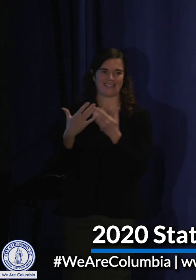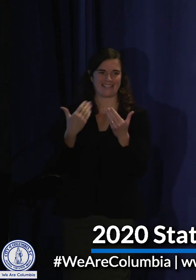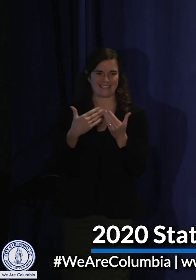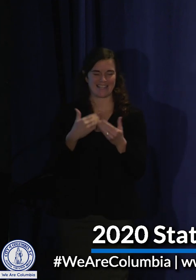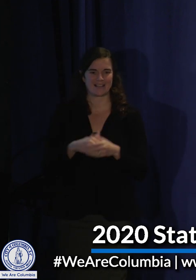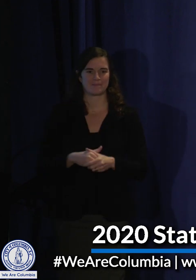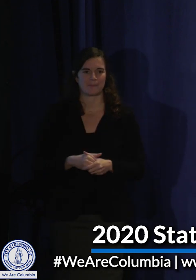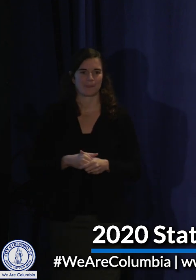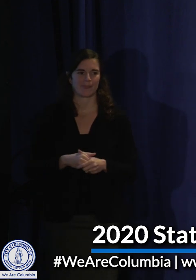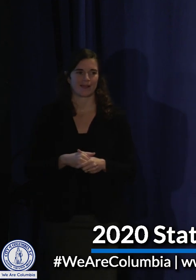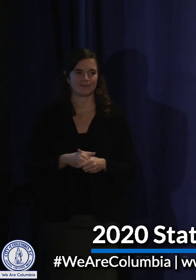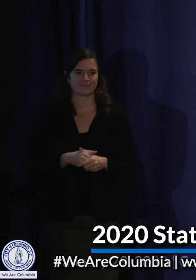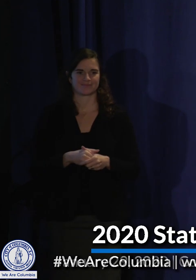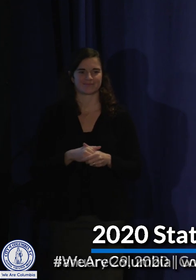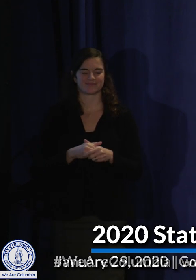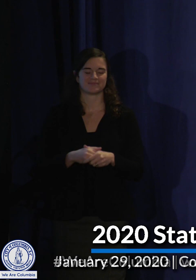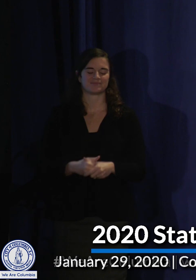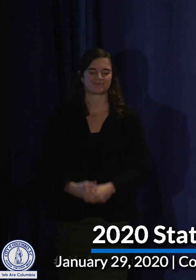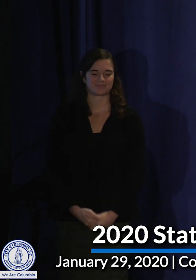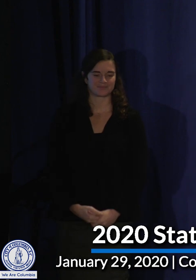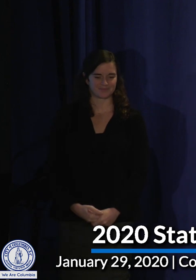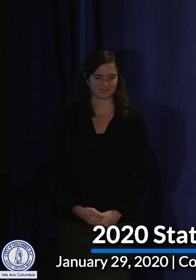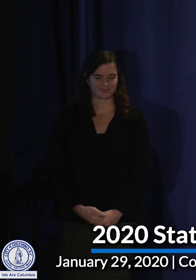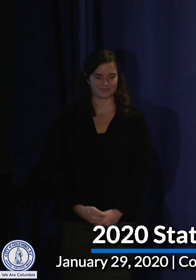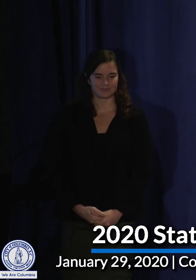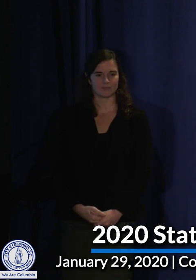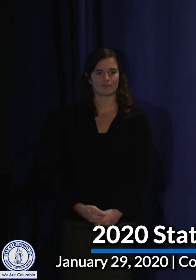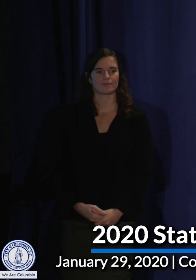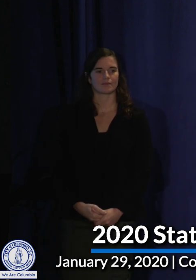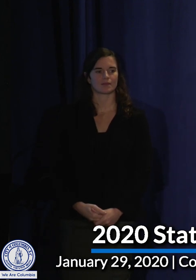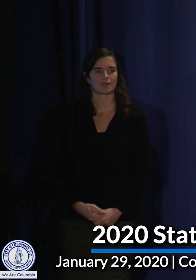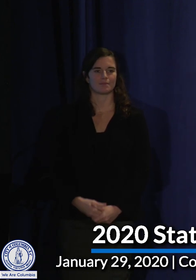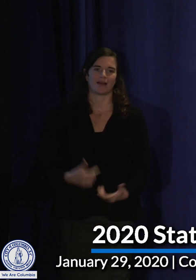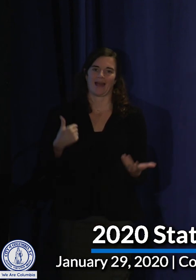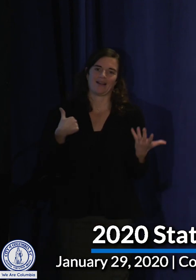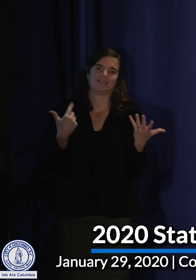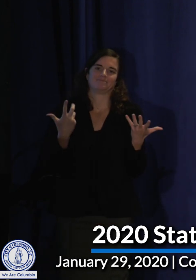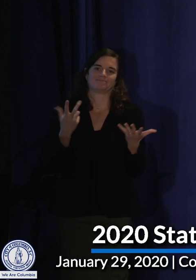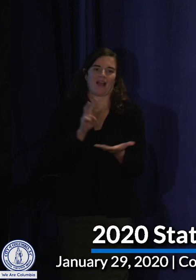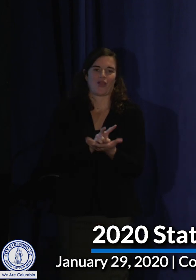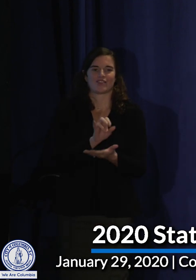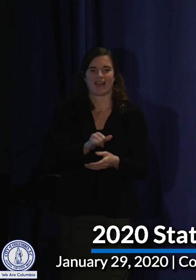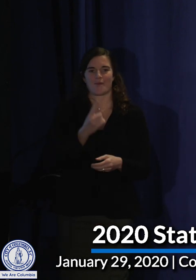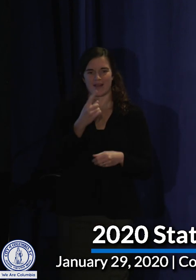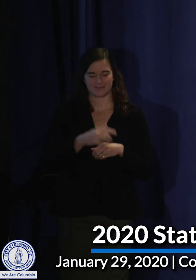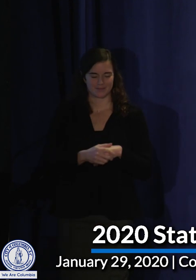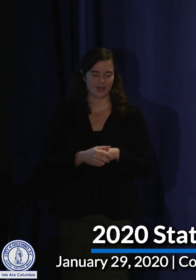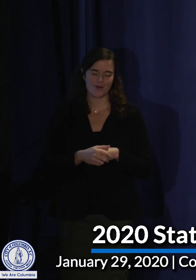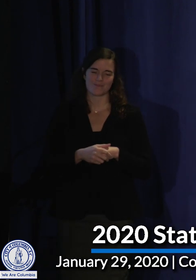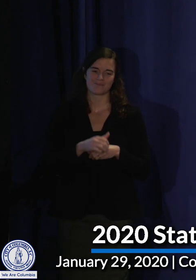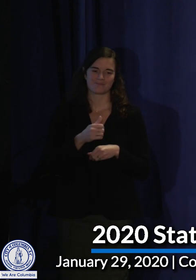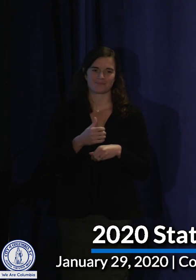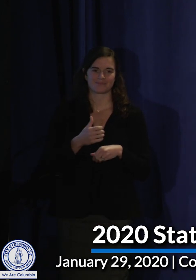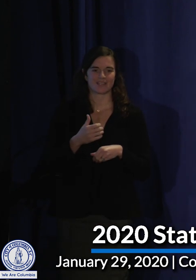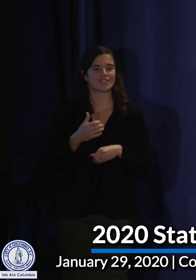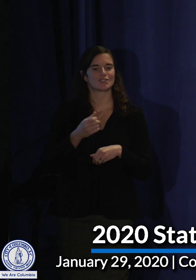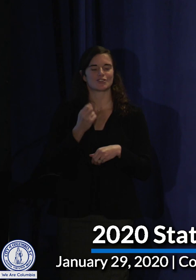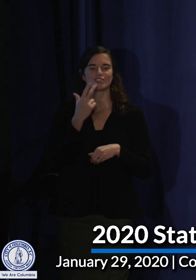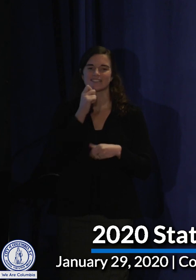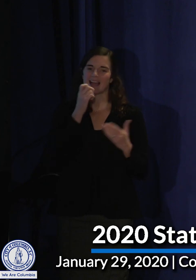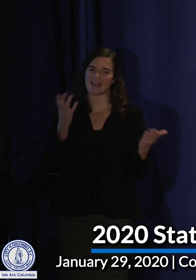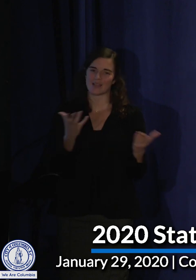downtown Columbia? Who knew? You know, but I lost that one. So she's not with us this